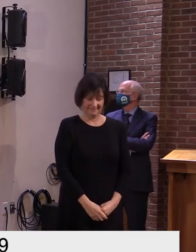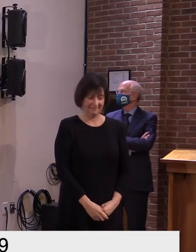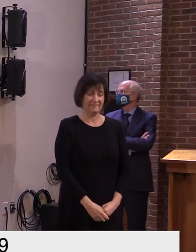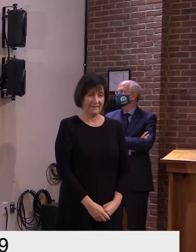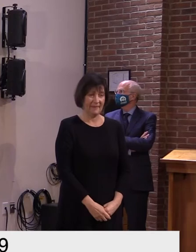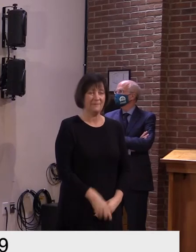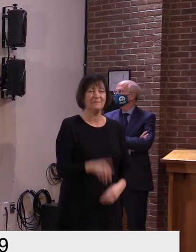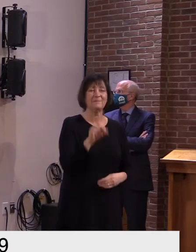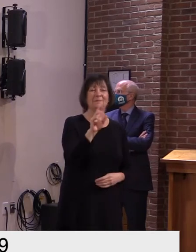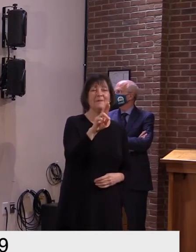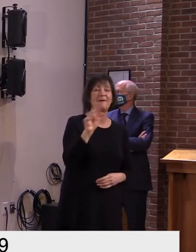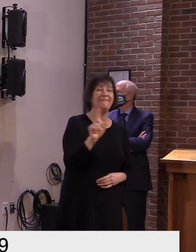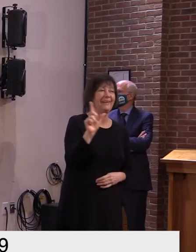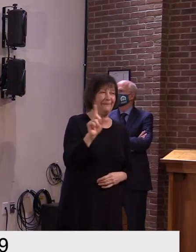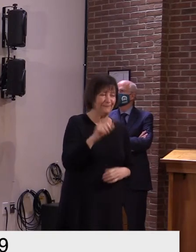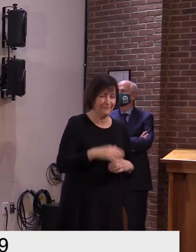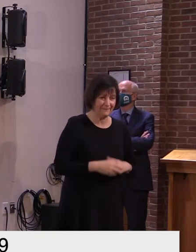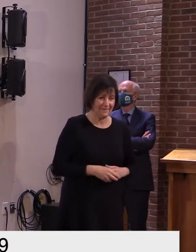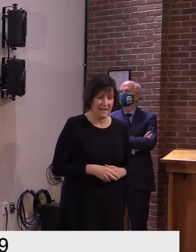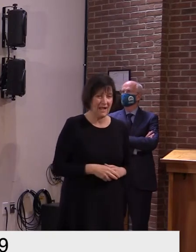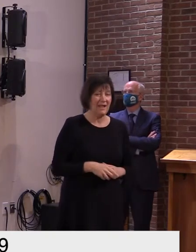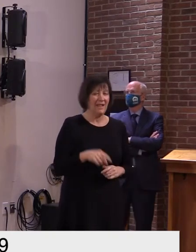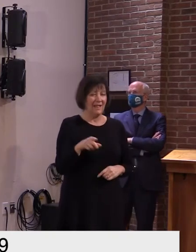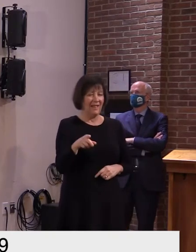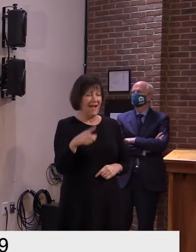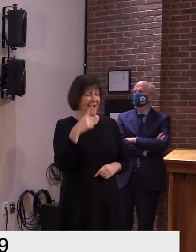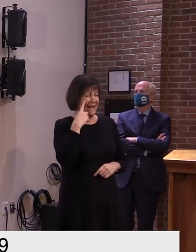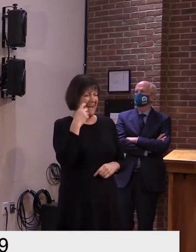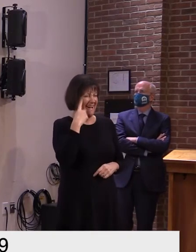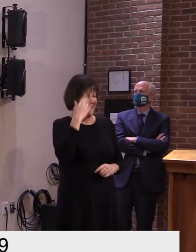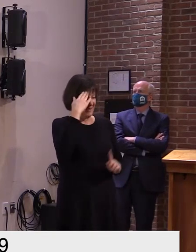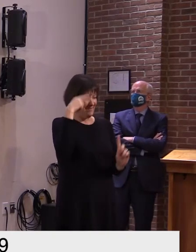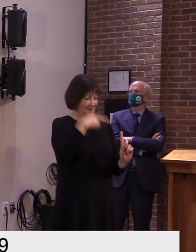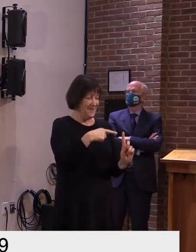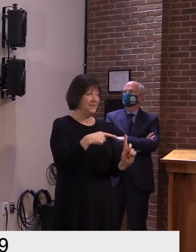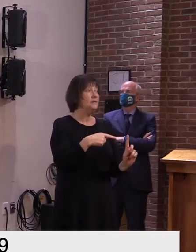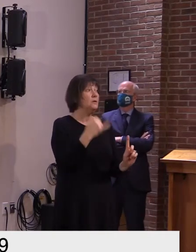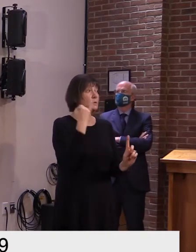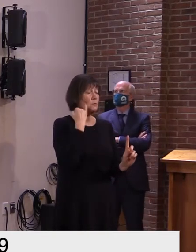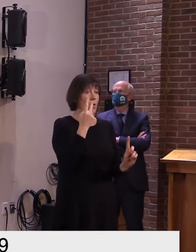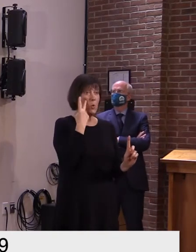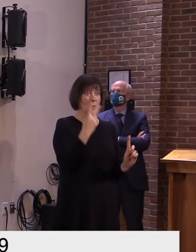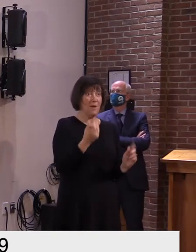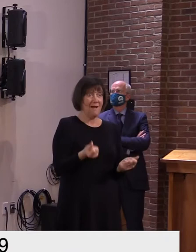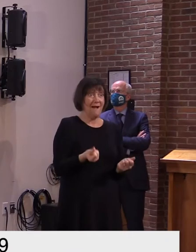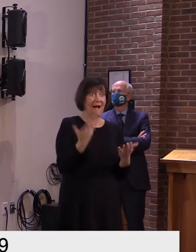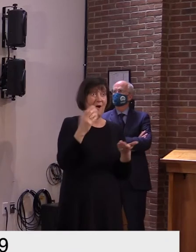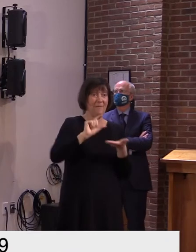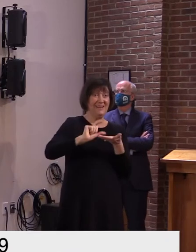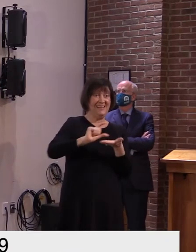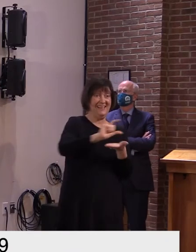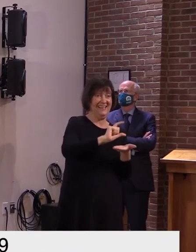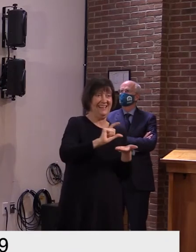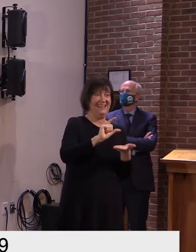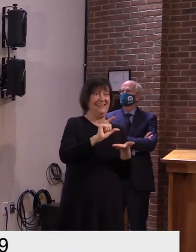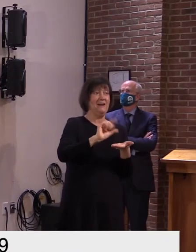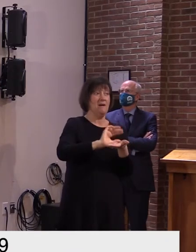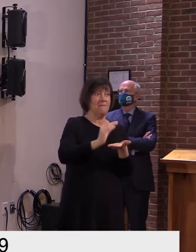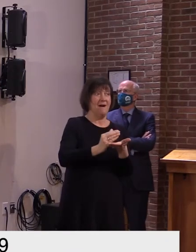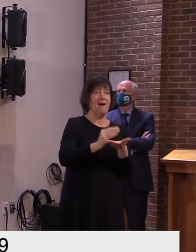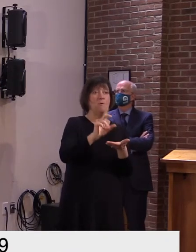So where you're probably questioning, if you look at the doses allocated to the healthcare